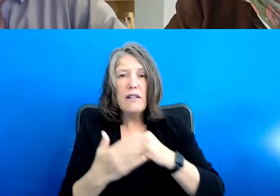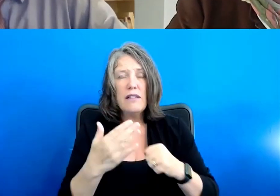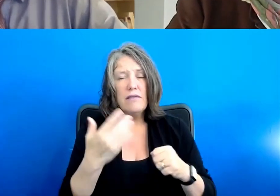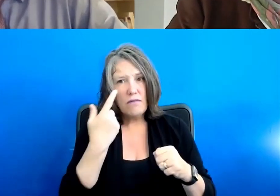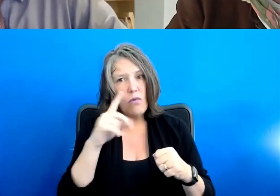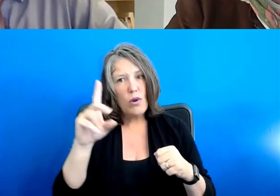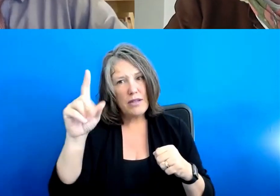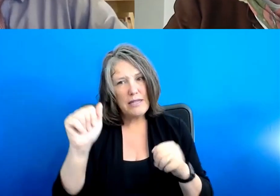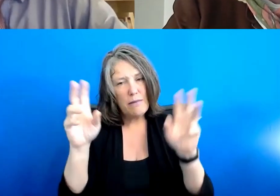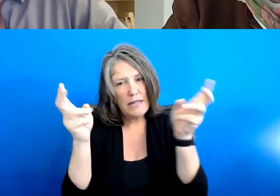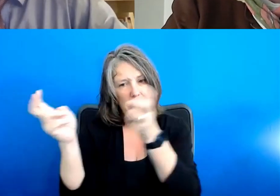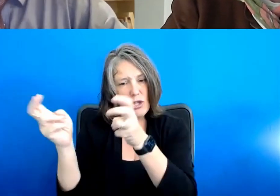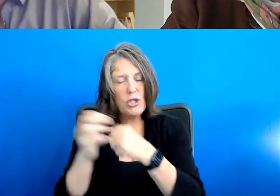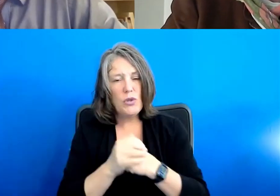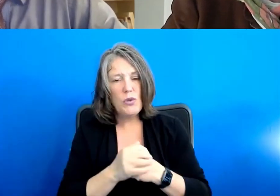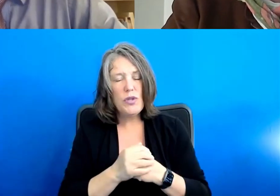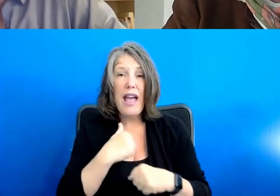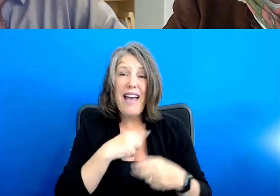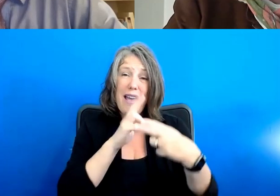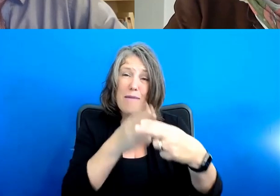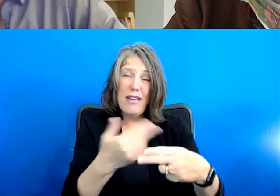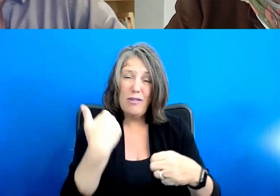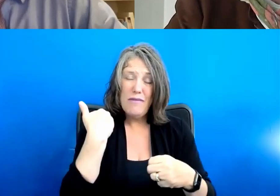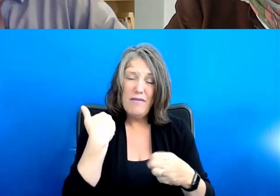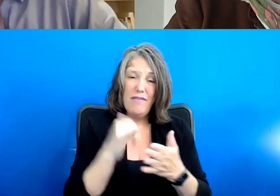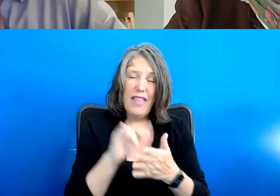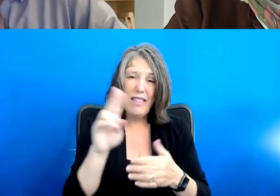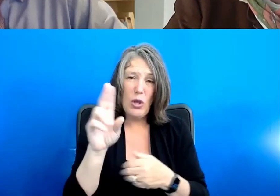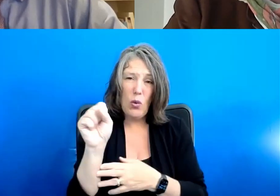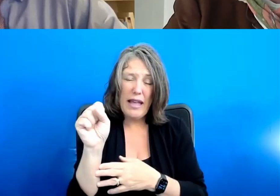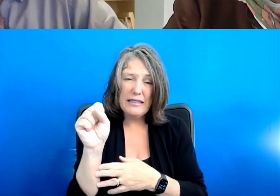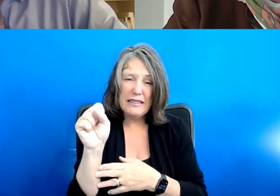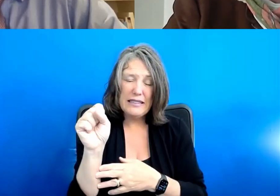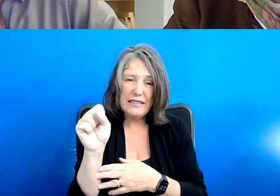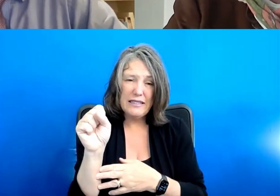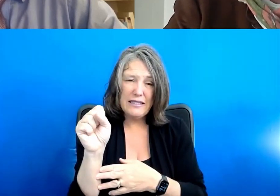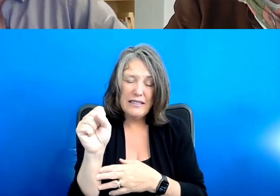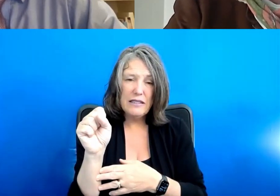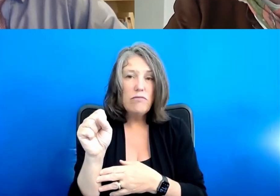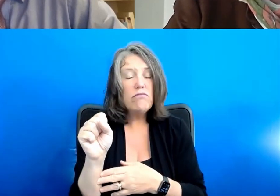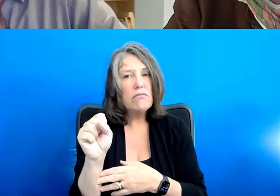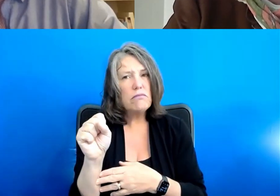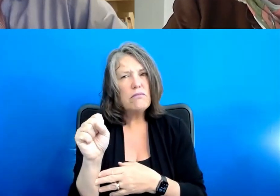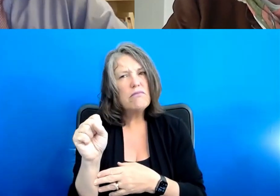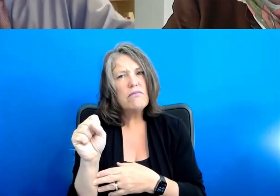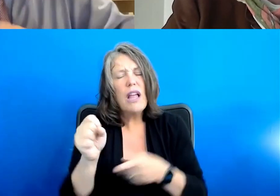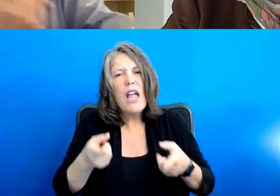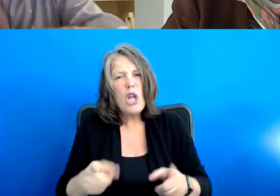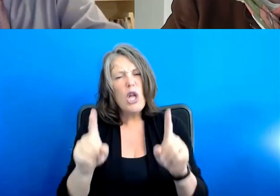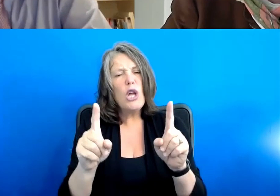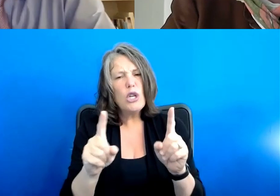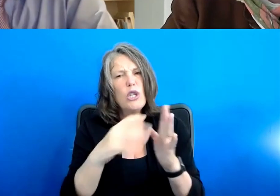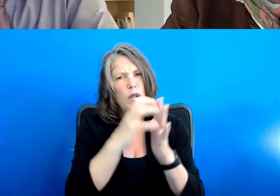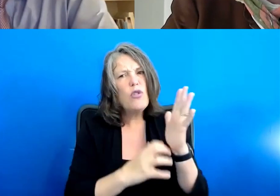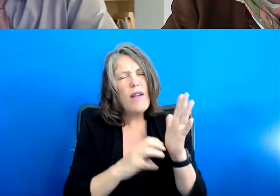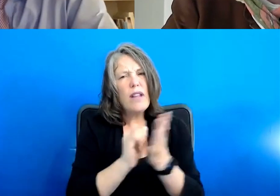issues. I mentioned previously that the US, although was present in the room during the drafting of the